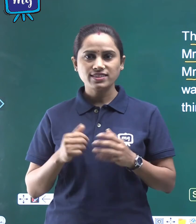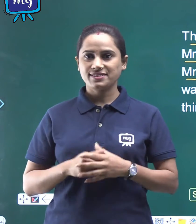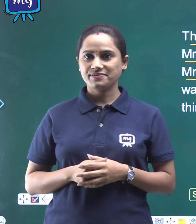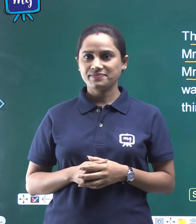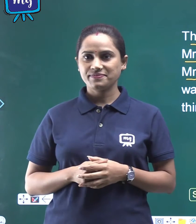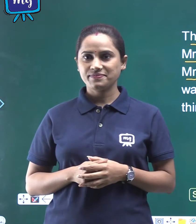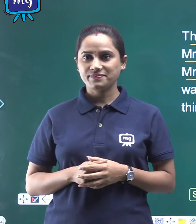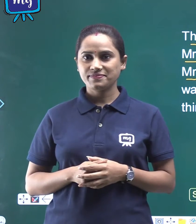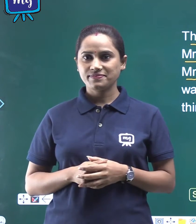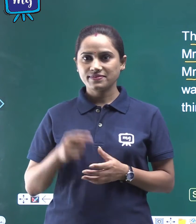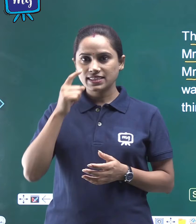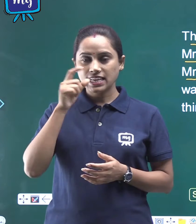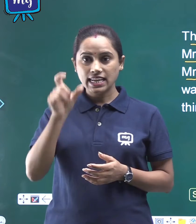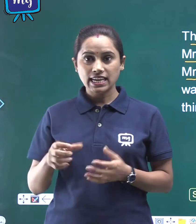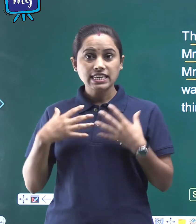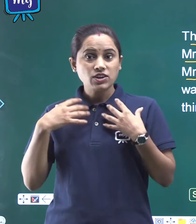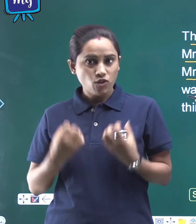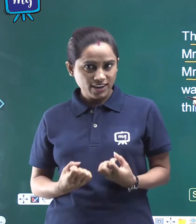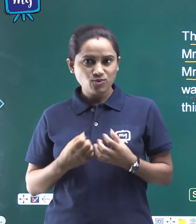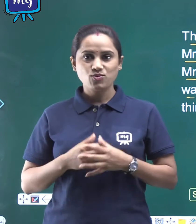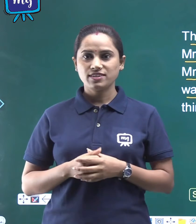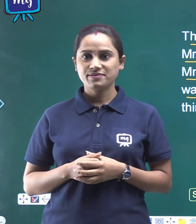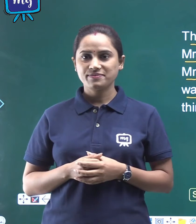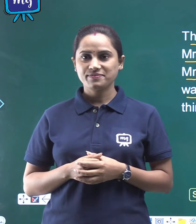because she wanted to